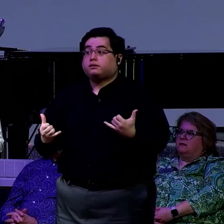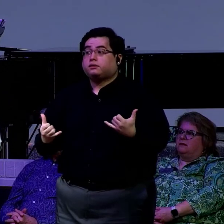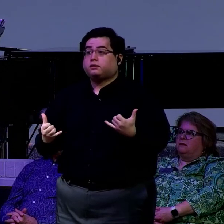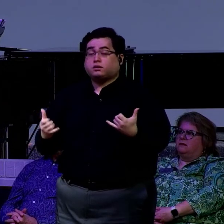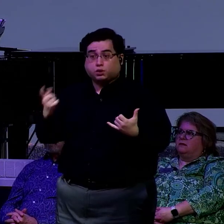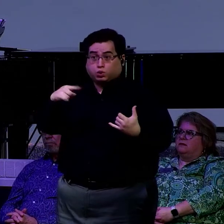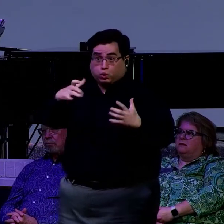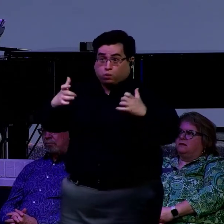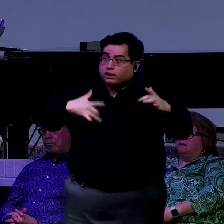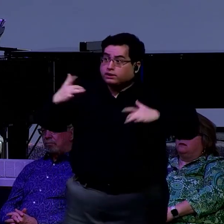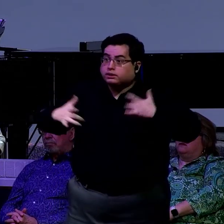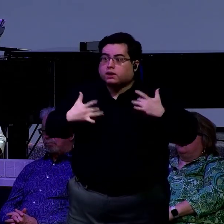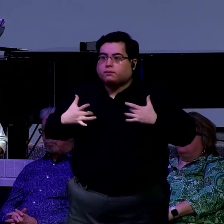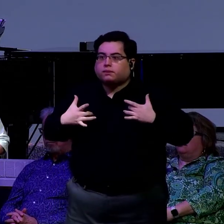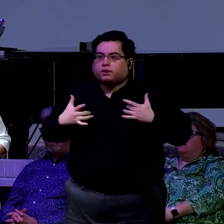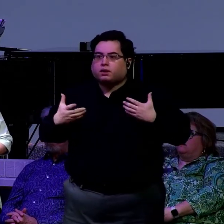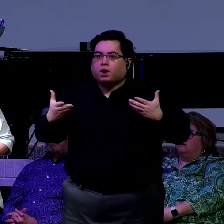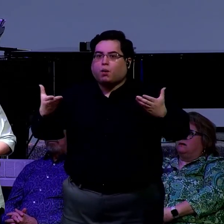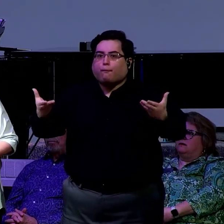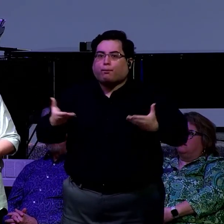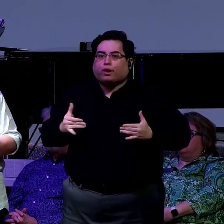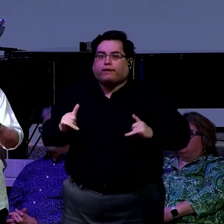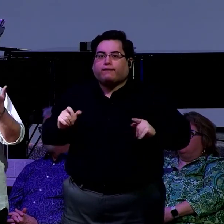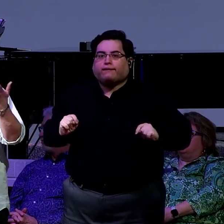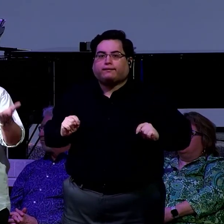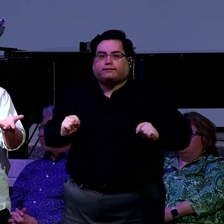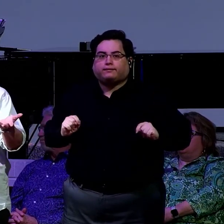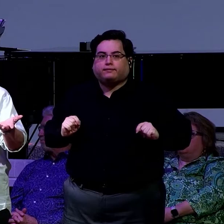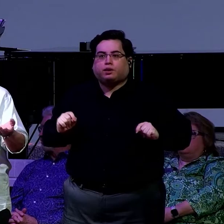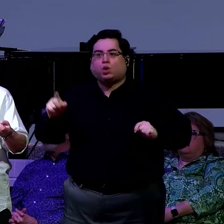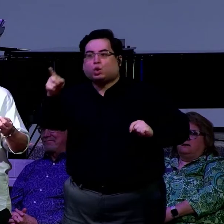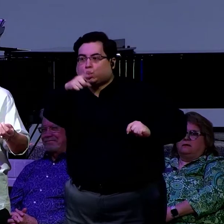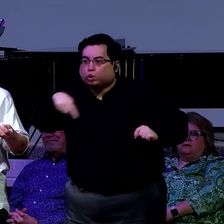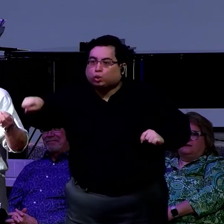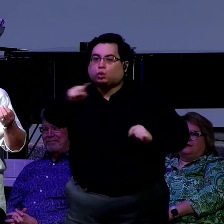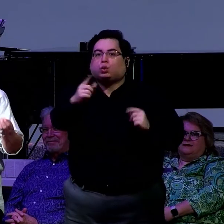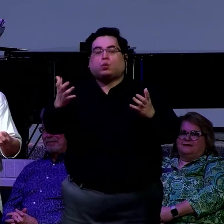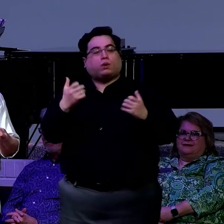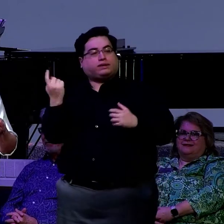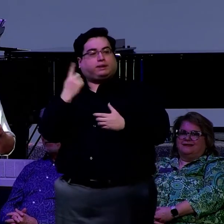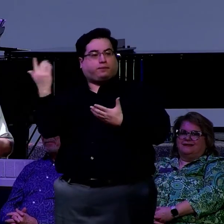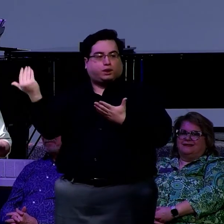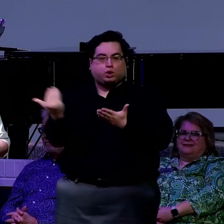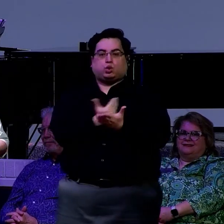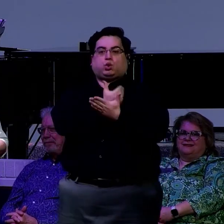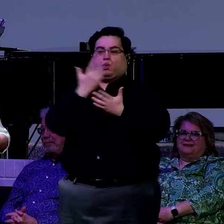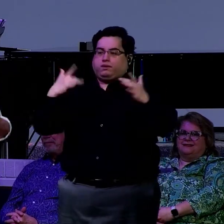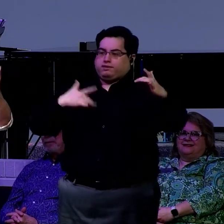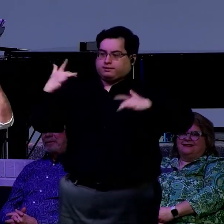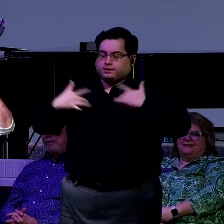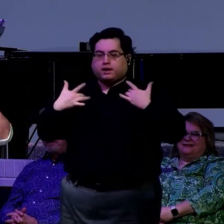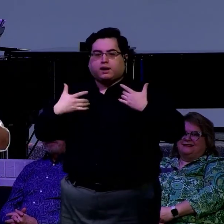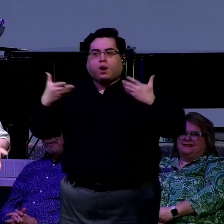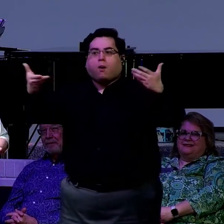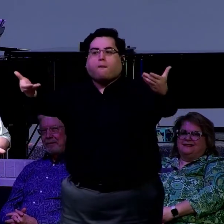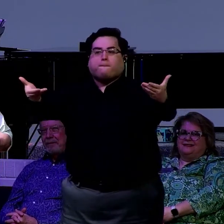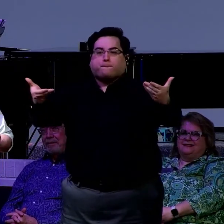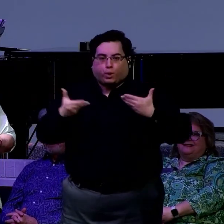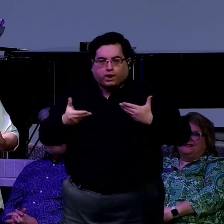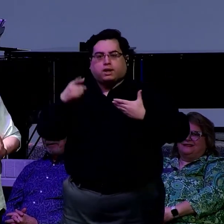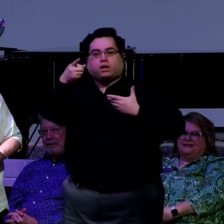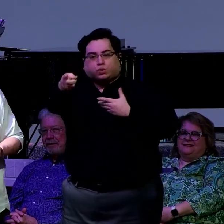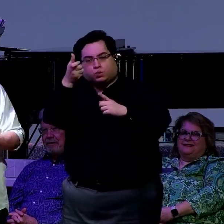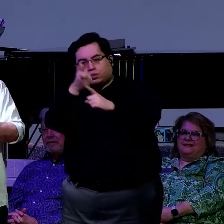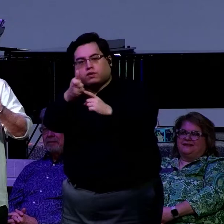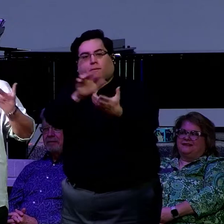You want excitement? Bring it. You want something new and exciting? Then be new